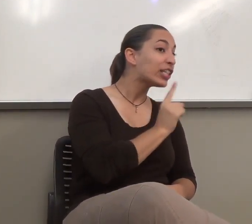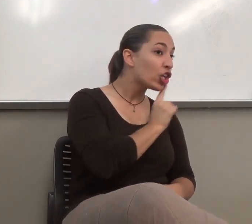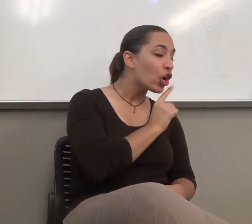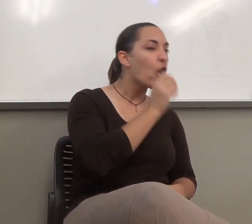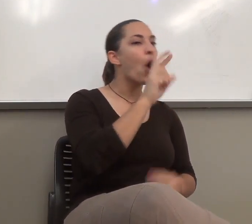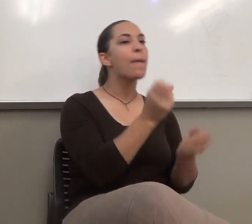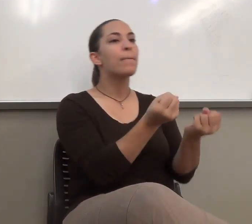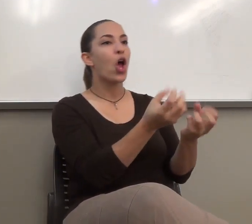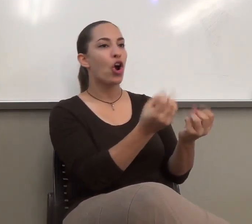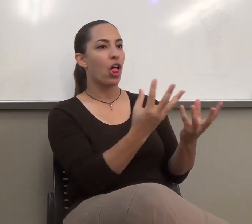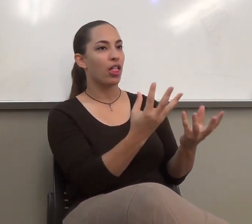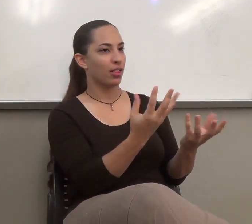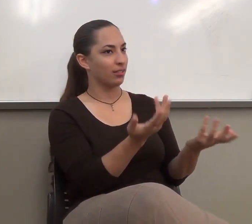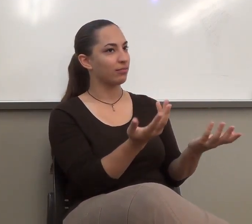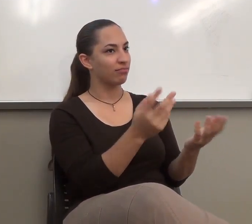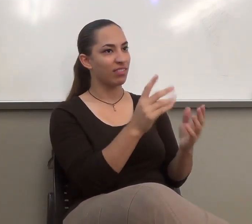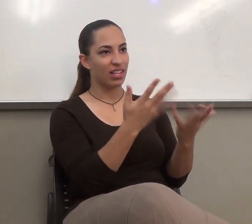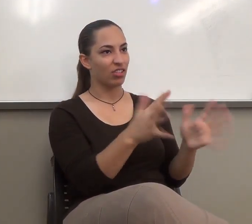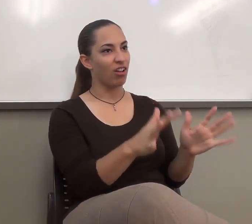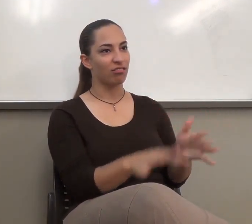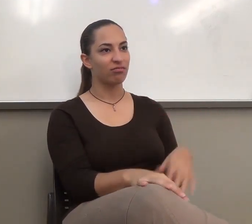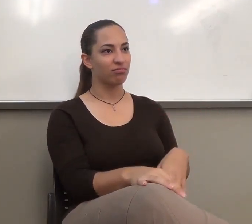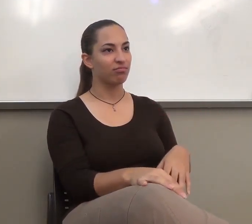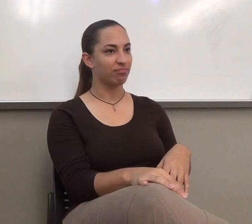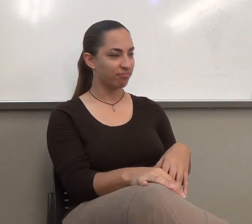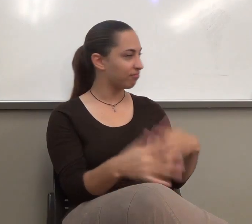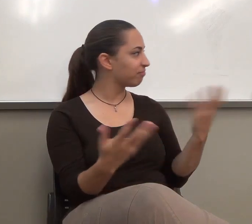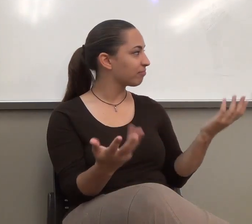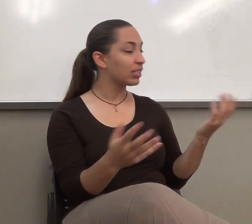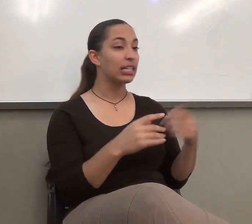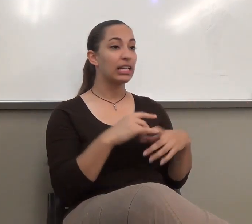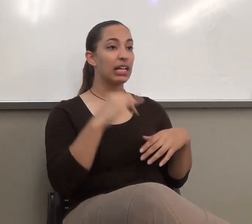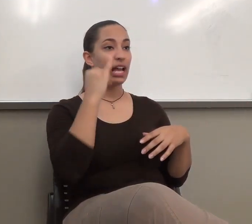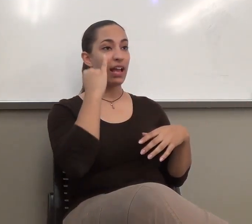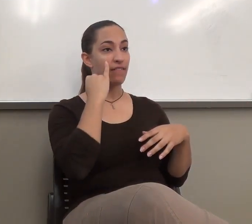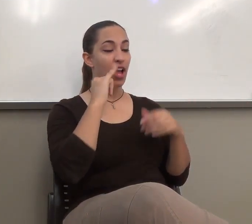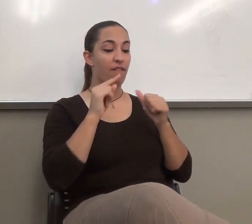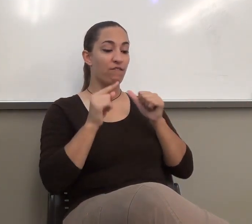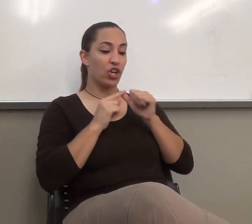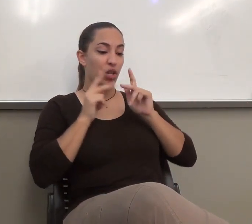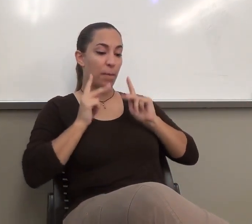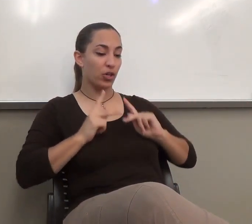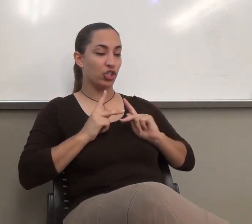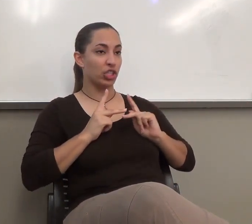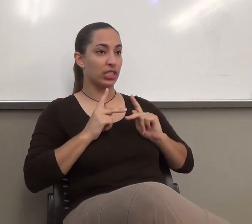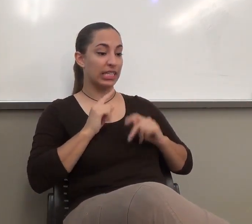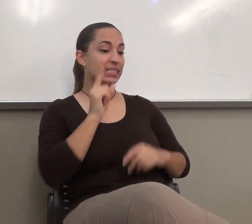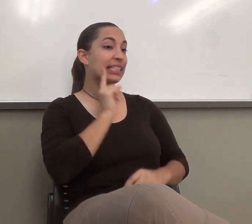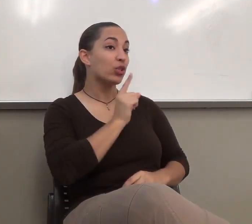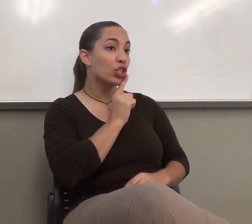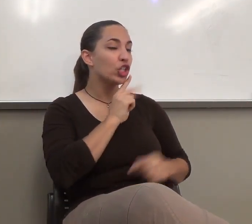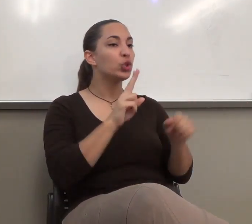person singular, we're using I. First person plural, we're using we. Okay? This, like I